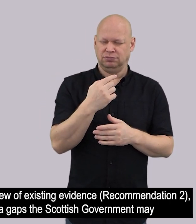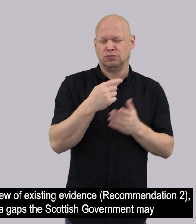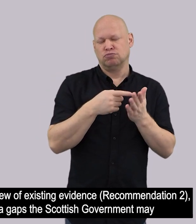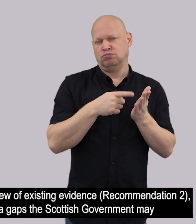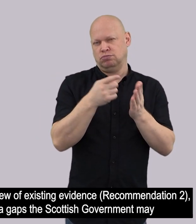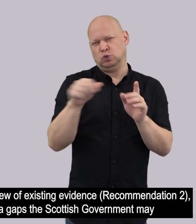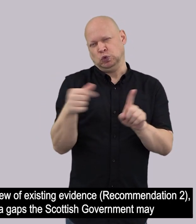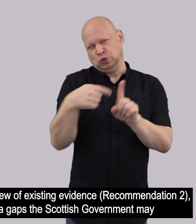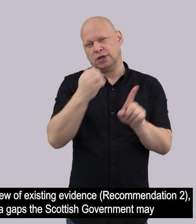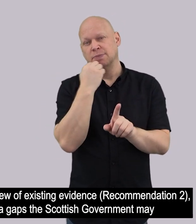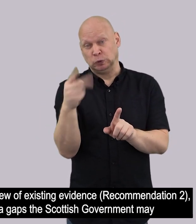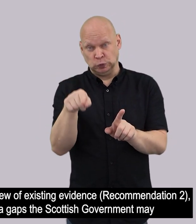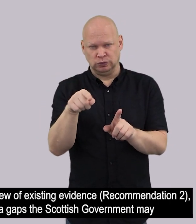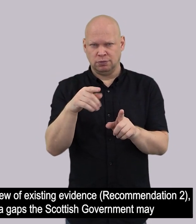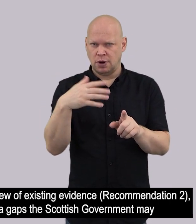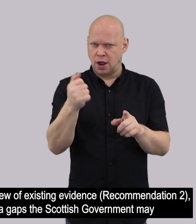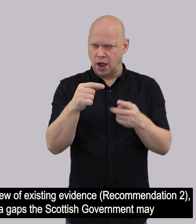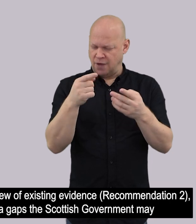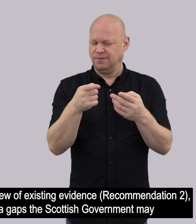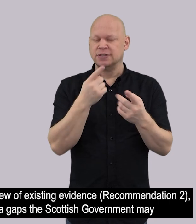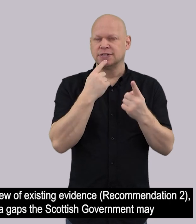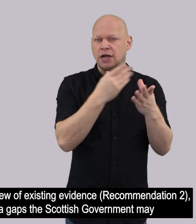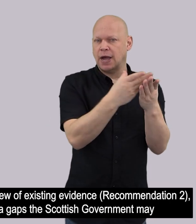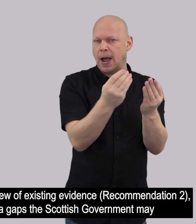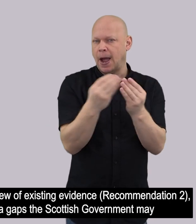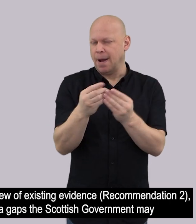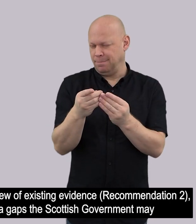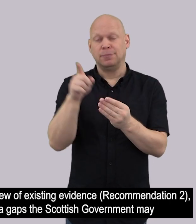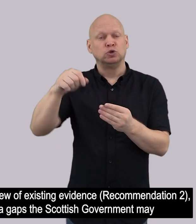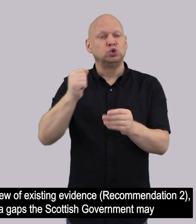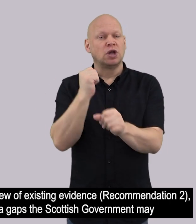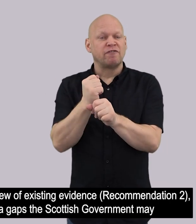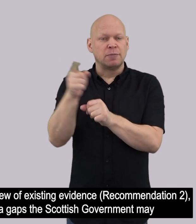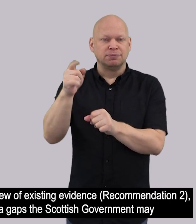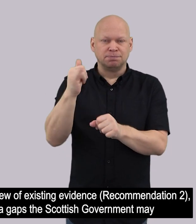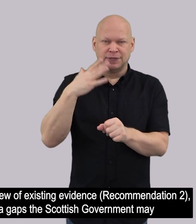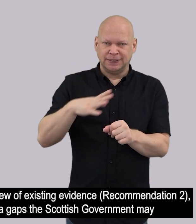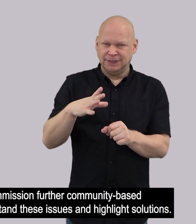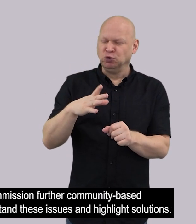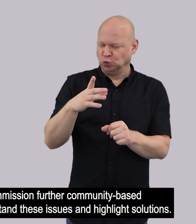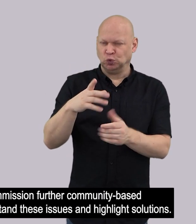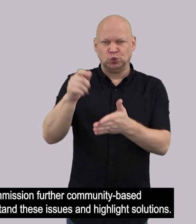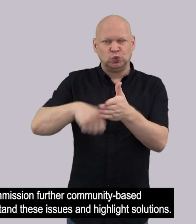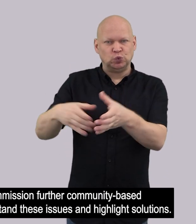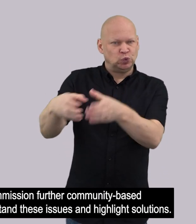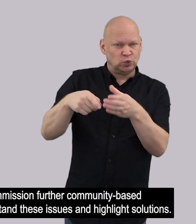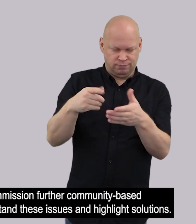After carrying out a review of existing evidence, Recommendation 2, if there are data gaps, the Scottish Government may need to commission